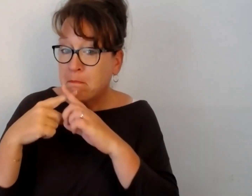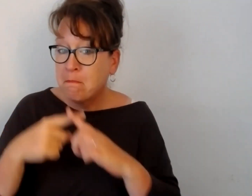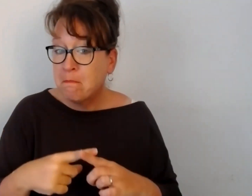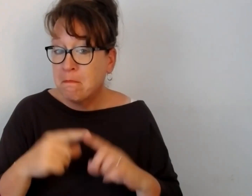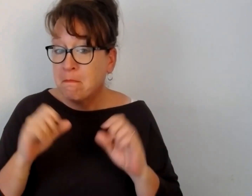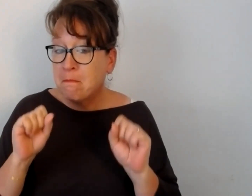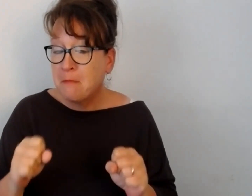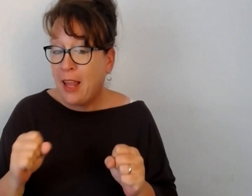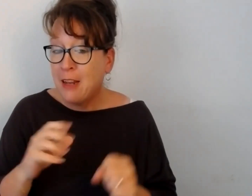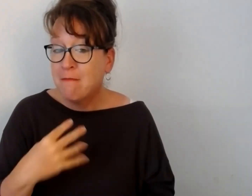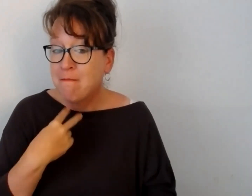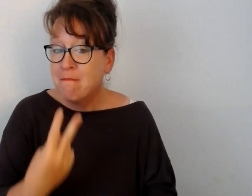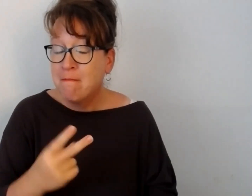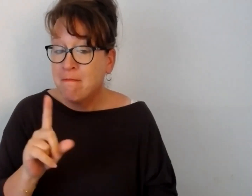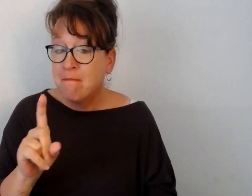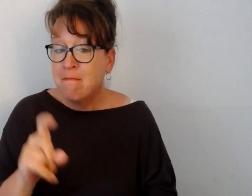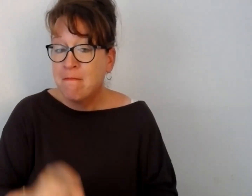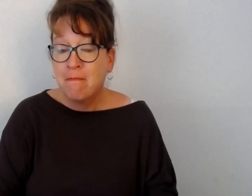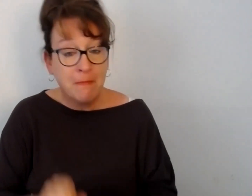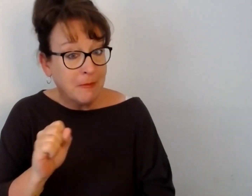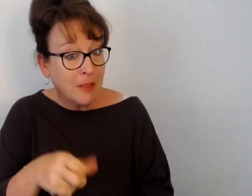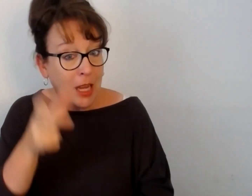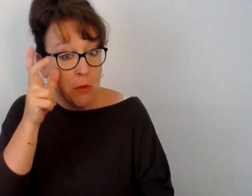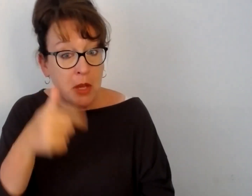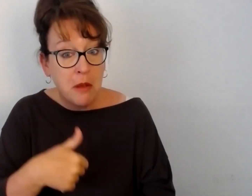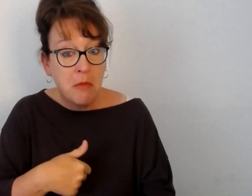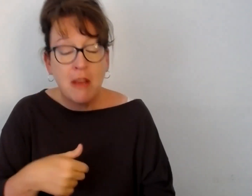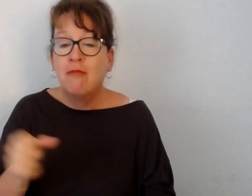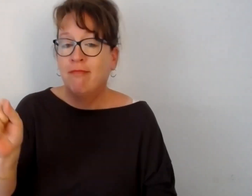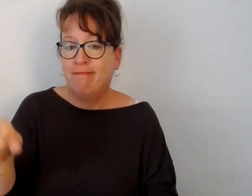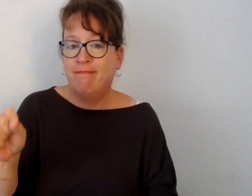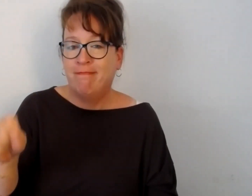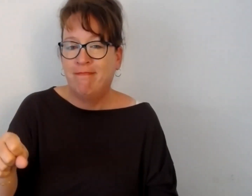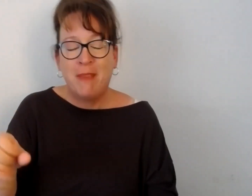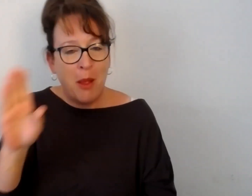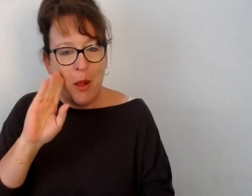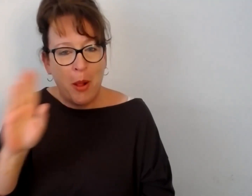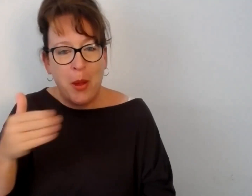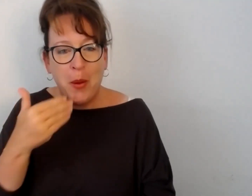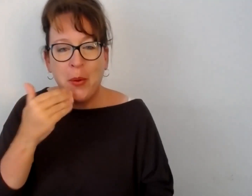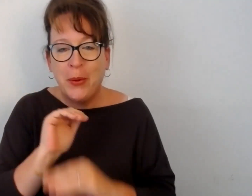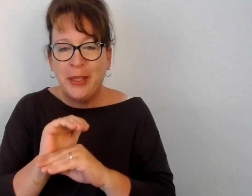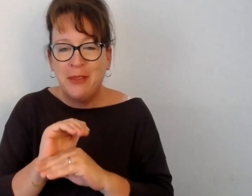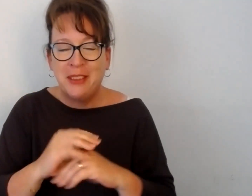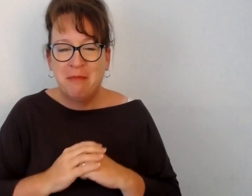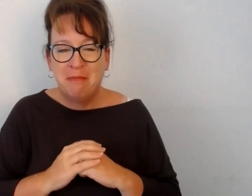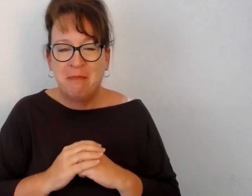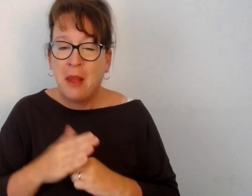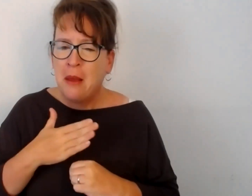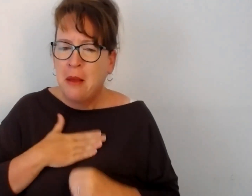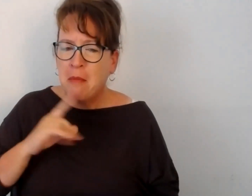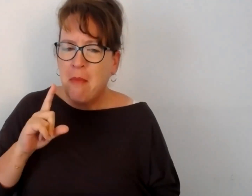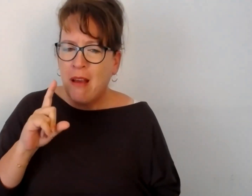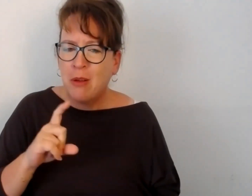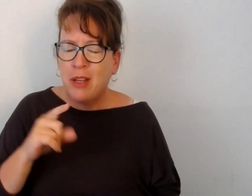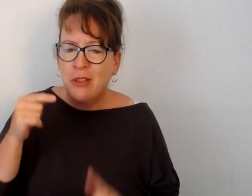yourself now. Can you hear me? Yes, we can hear you. Hi, good evening. My question has